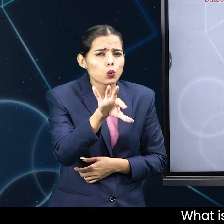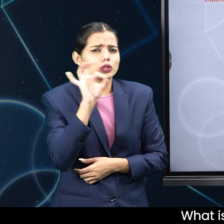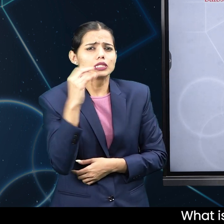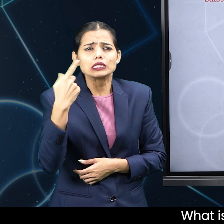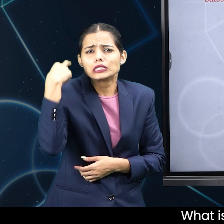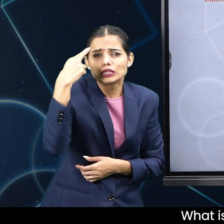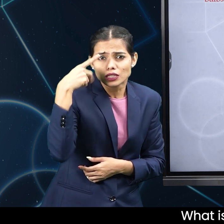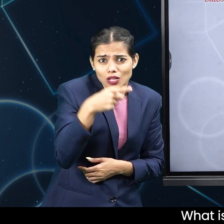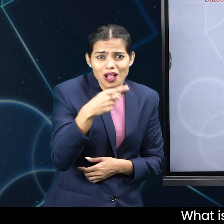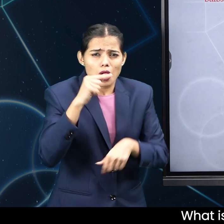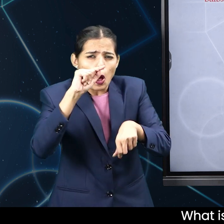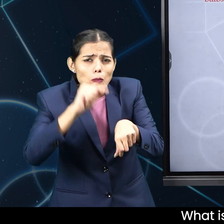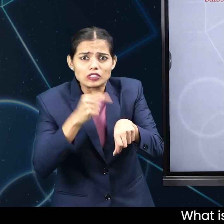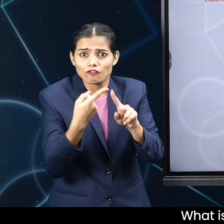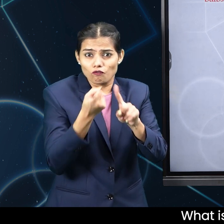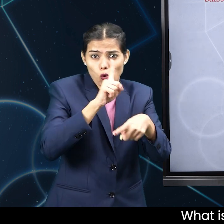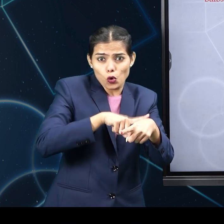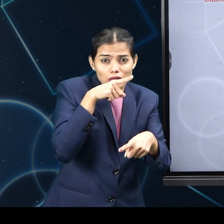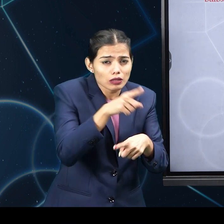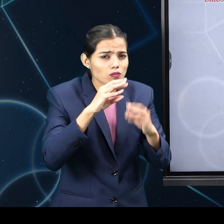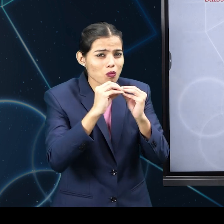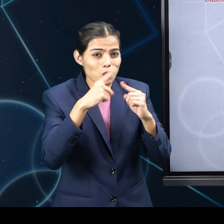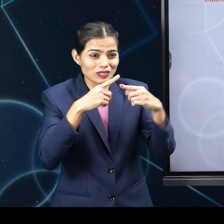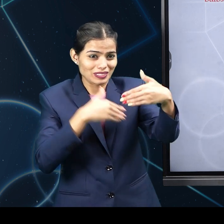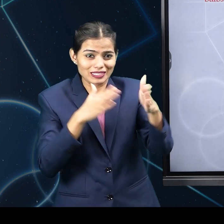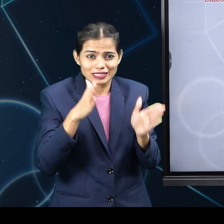What is the probability that this bulb is non-defective?